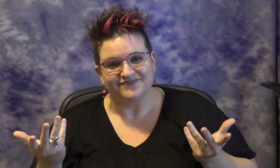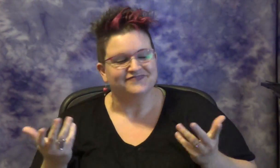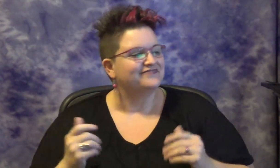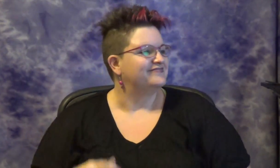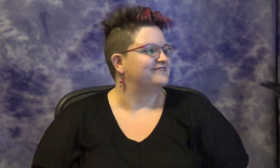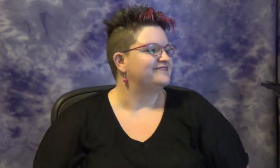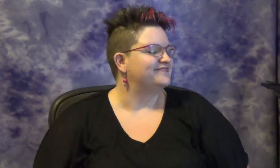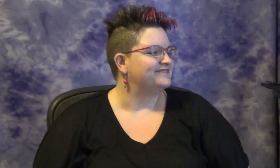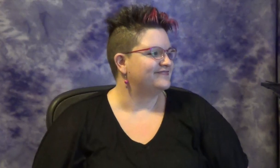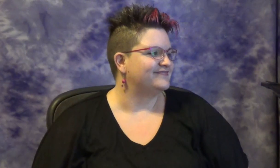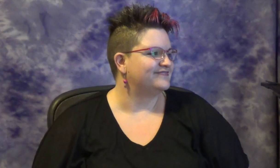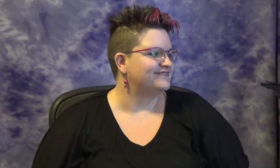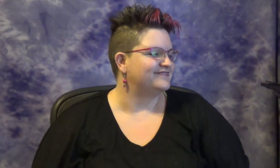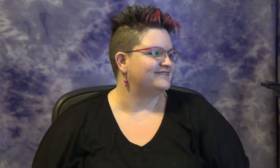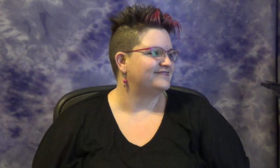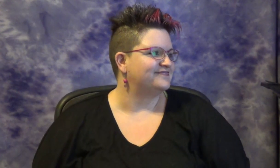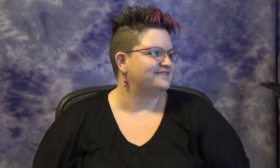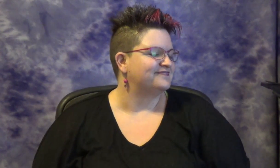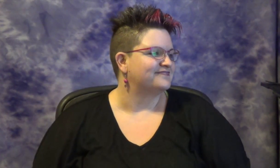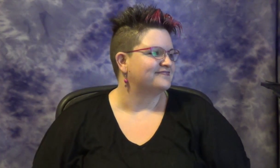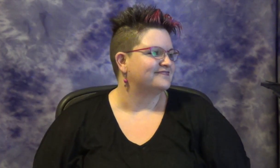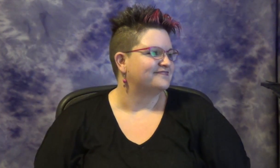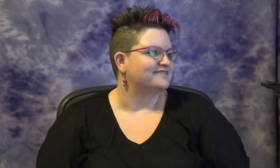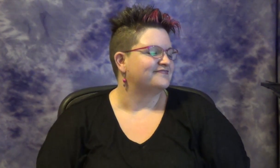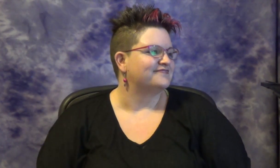help us as hearing people to understand.